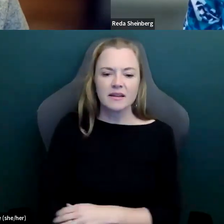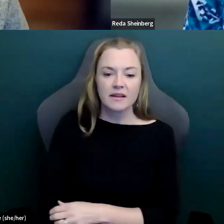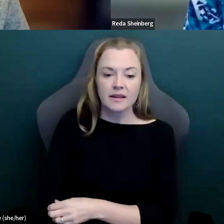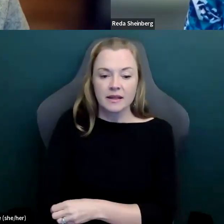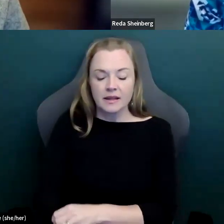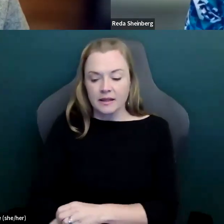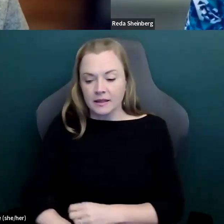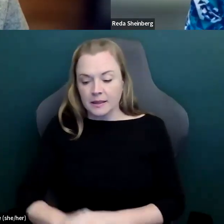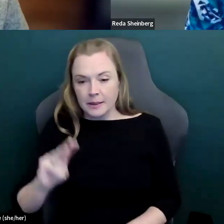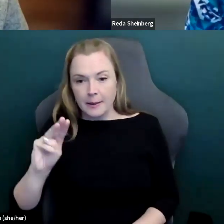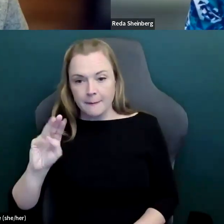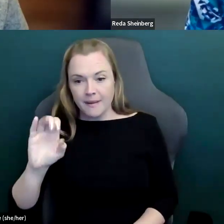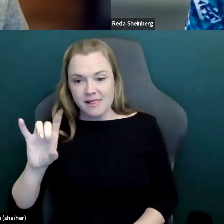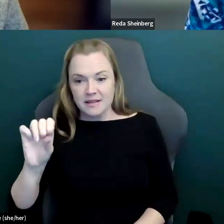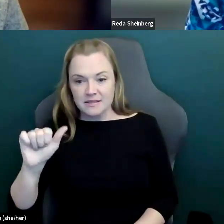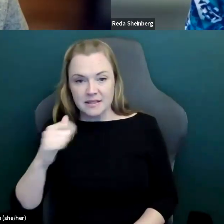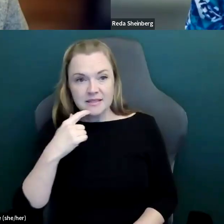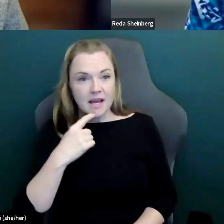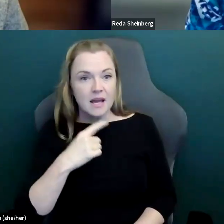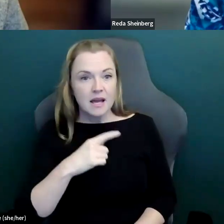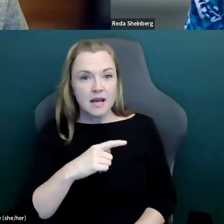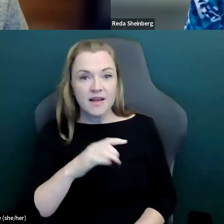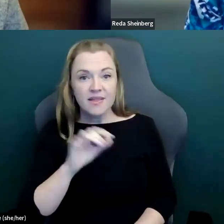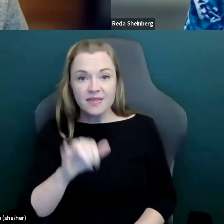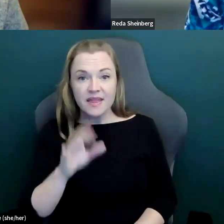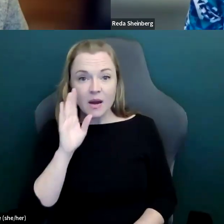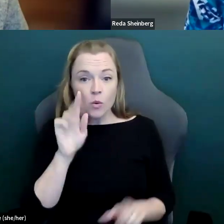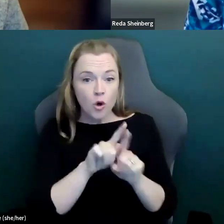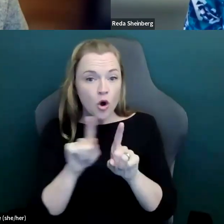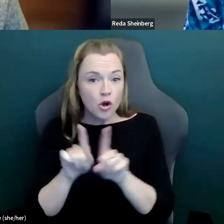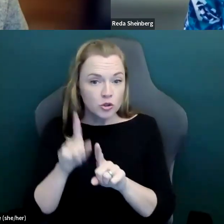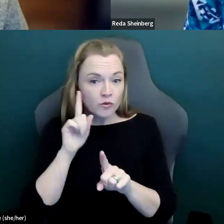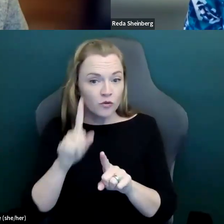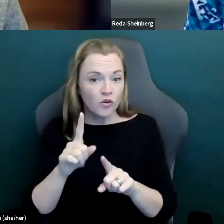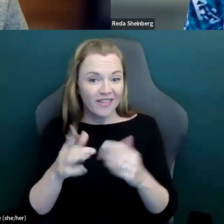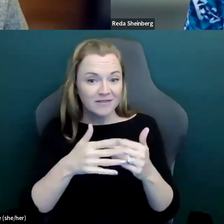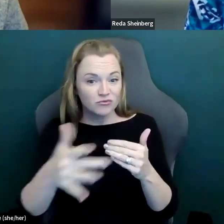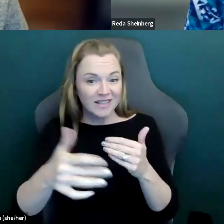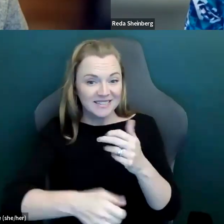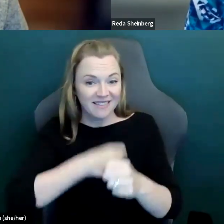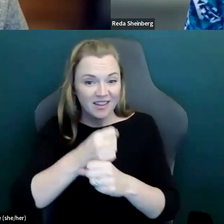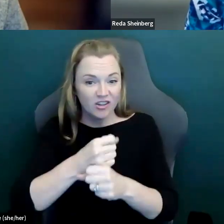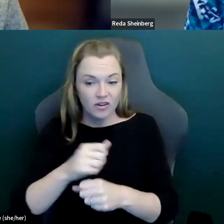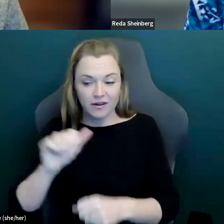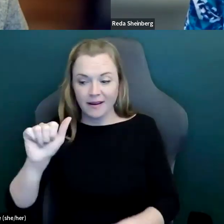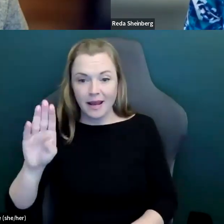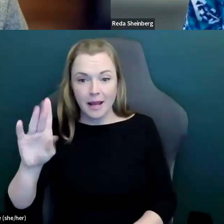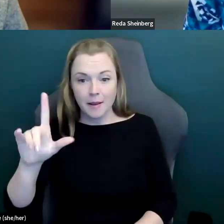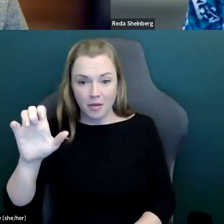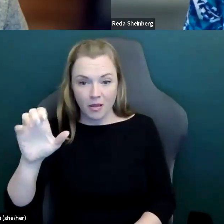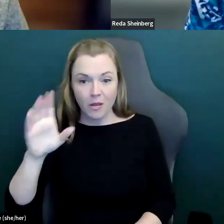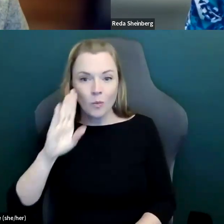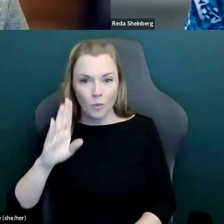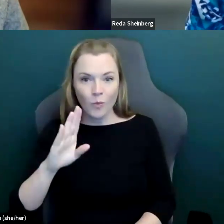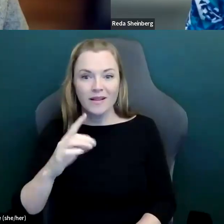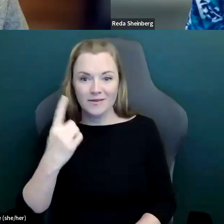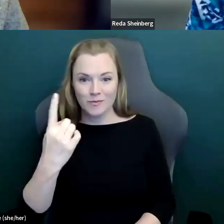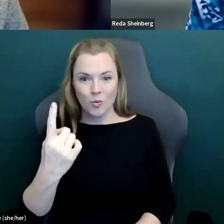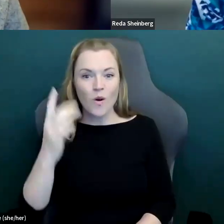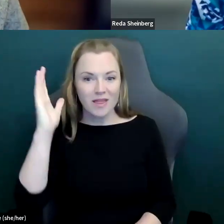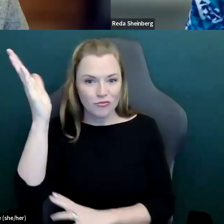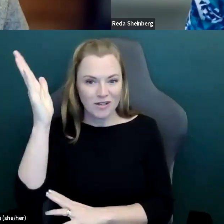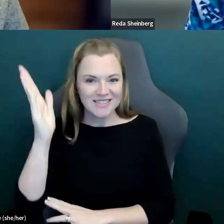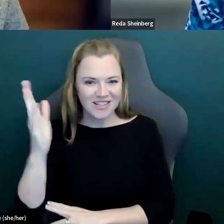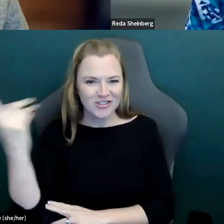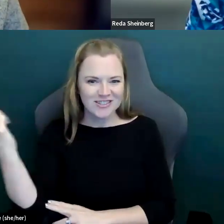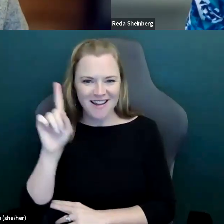say, that also will be for the rest of the year. Able will be one of our presentations. So okay, well,